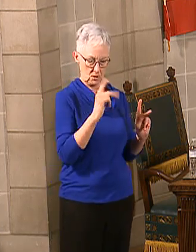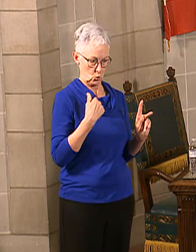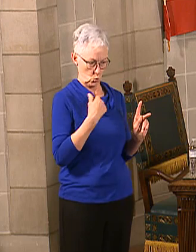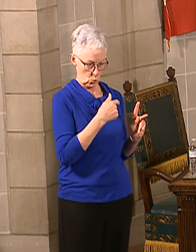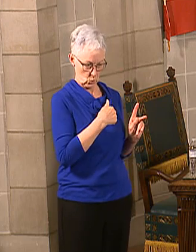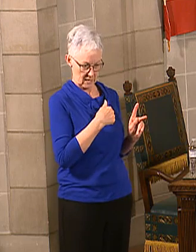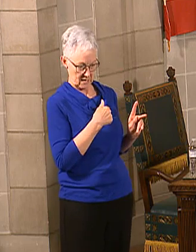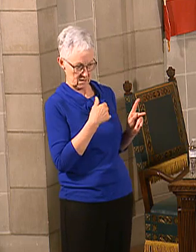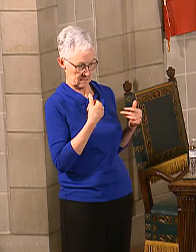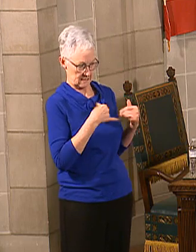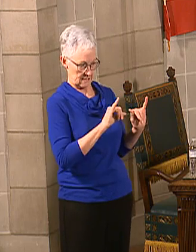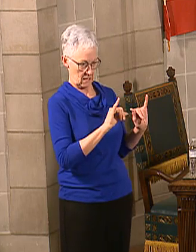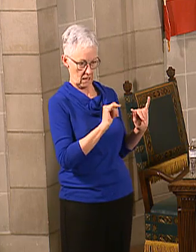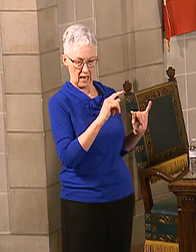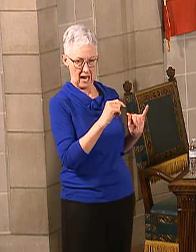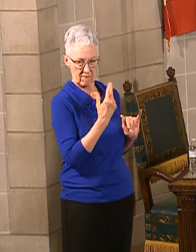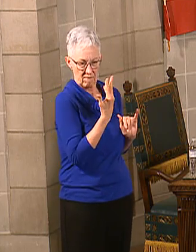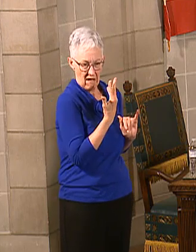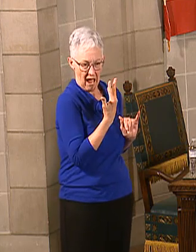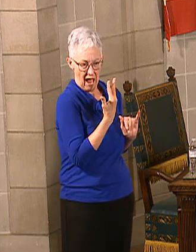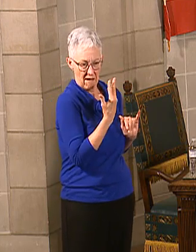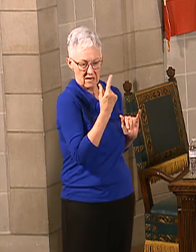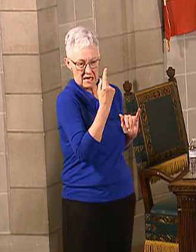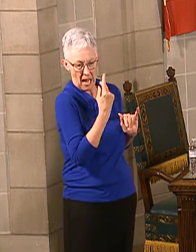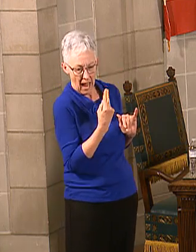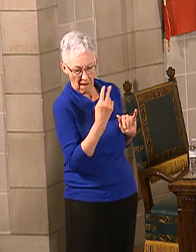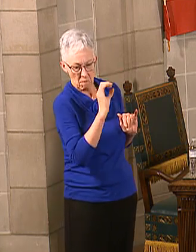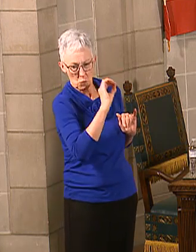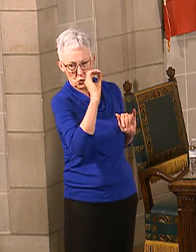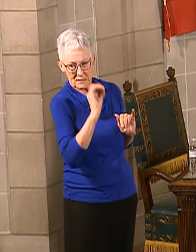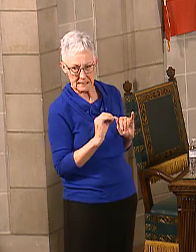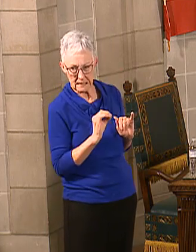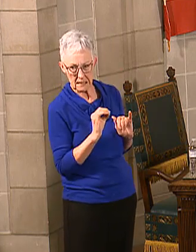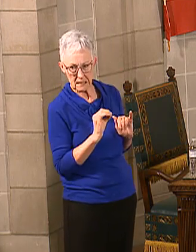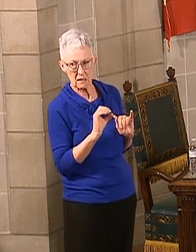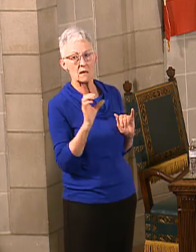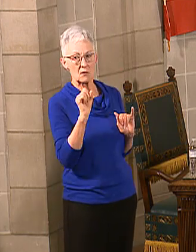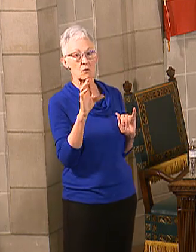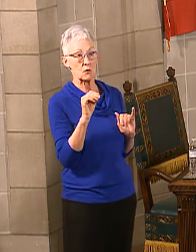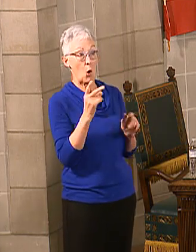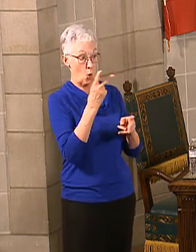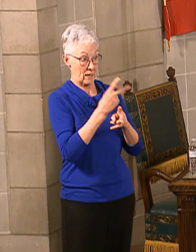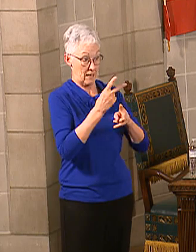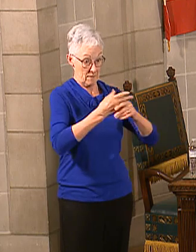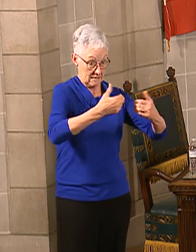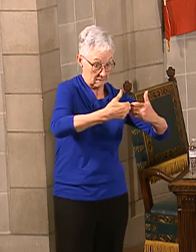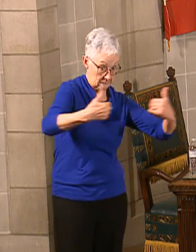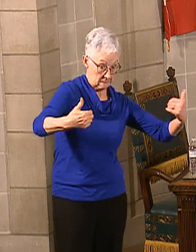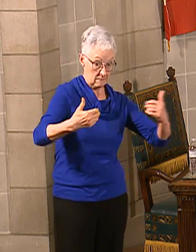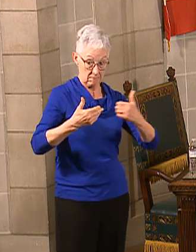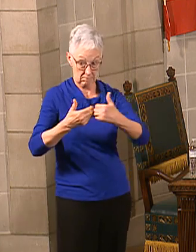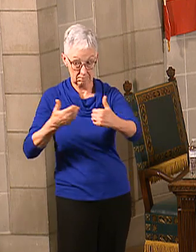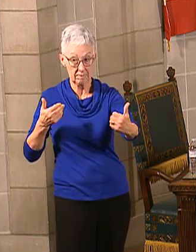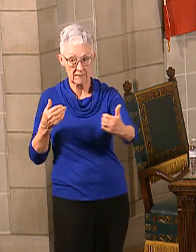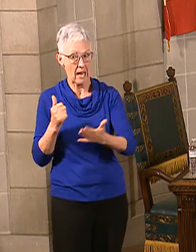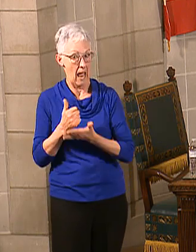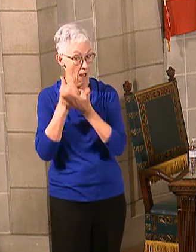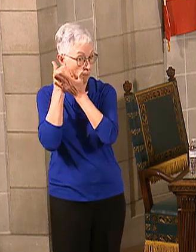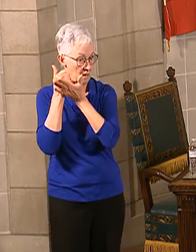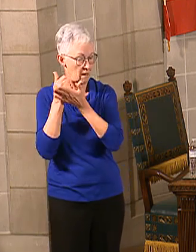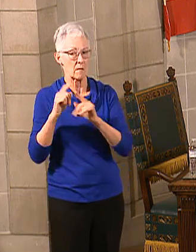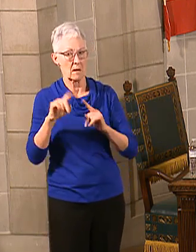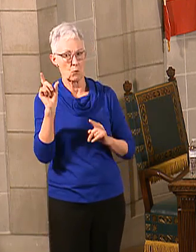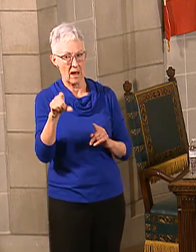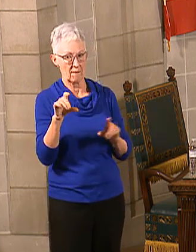about 5.5% right now. So it's creeping up a little bit. Social distancing is working. We know that we got to do more. We want to continue to